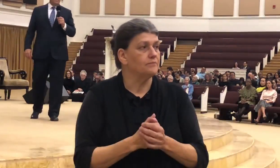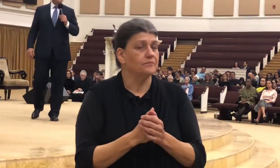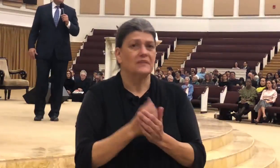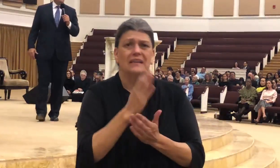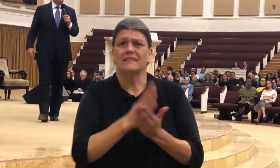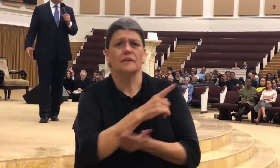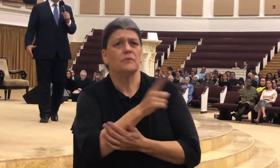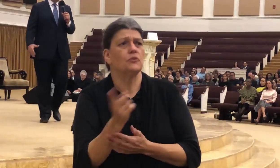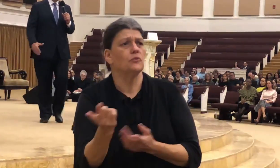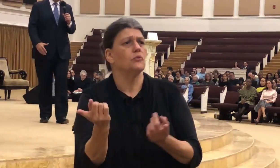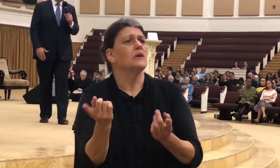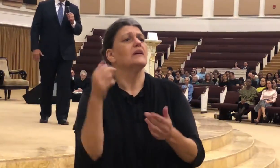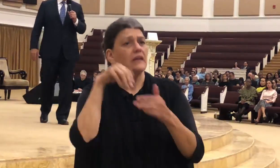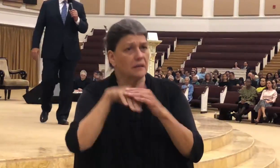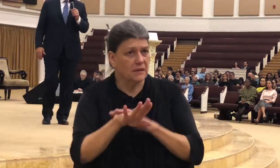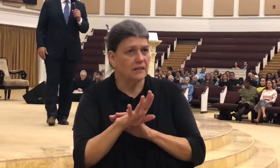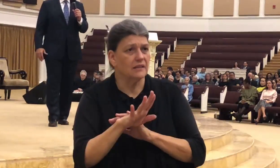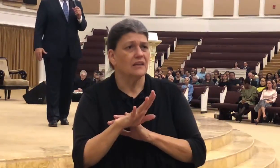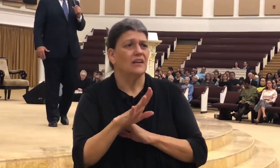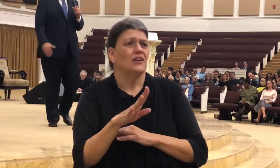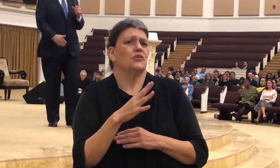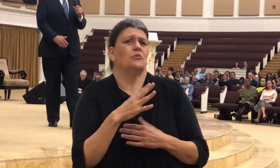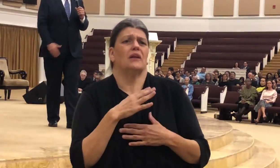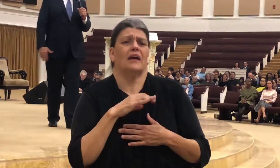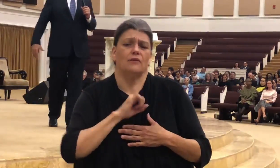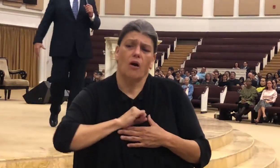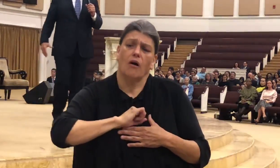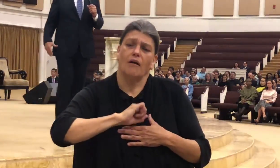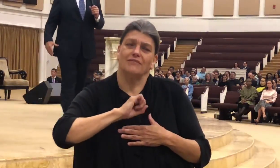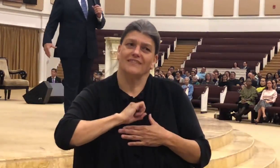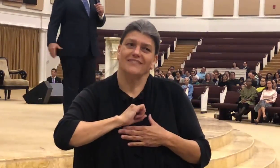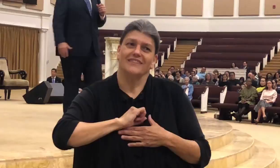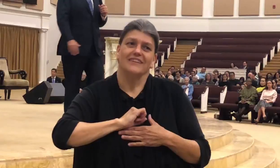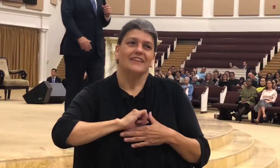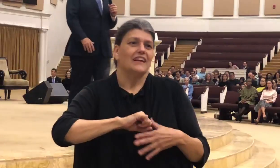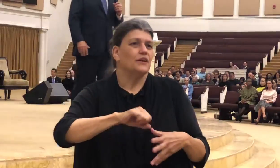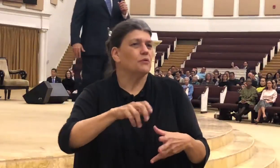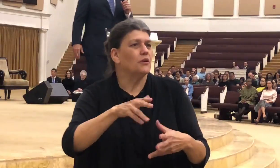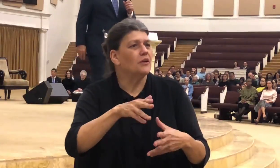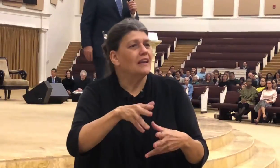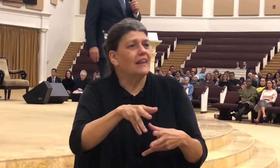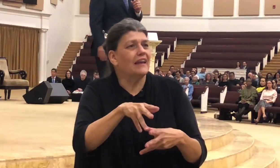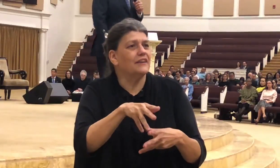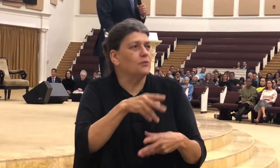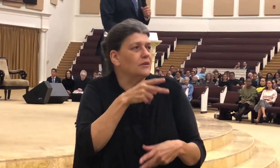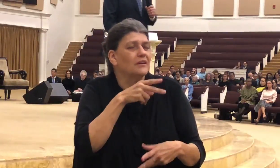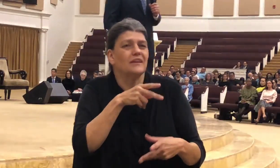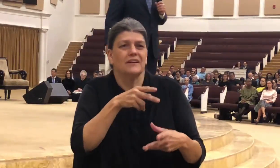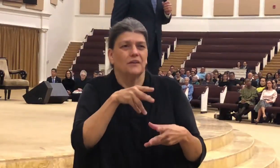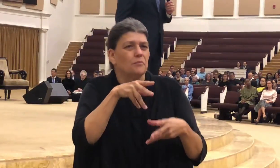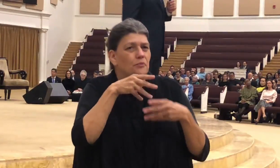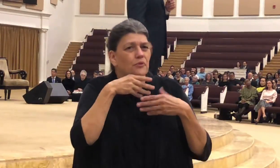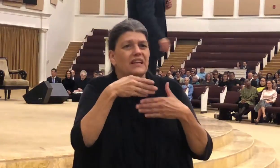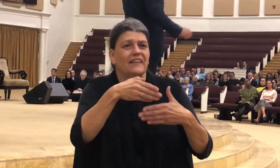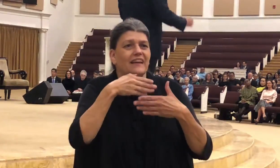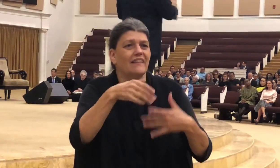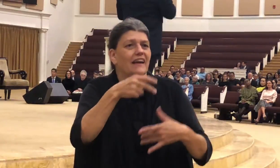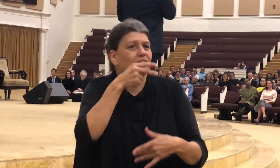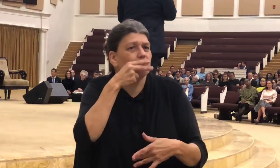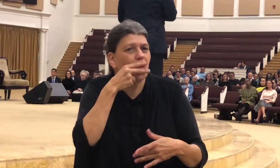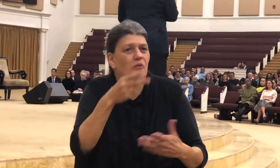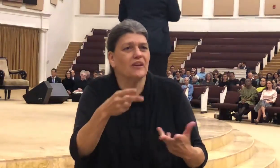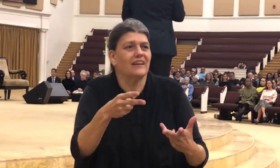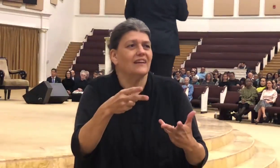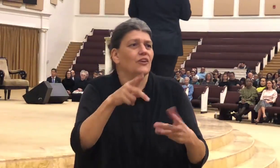Some of you came in here and you were choked out in your spirit. It was like you were sucking through a cigarette filter. You